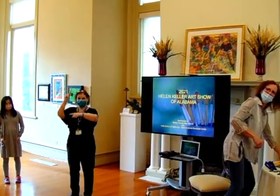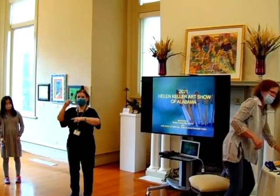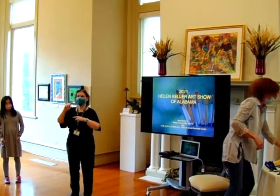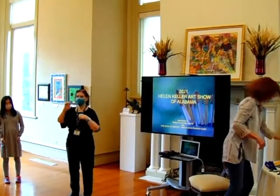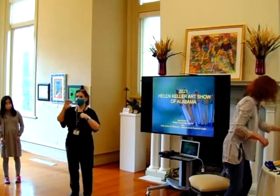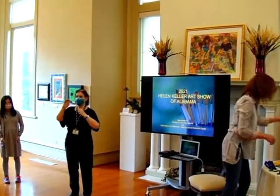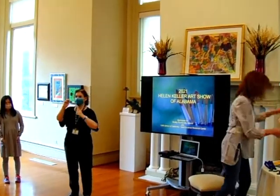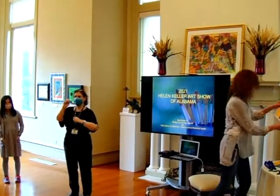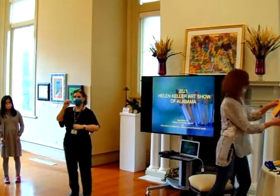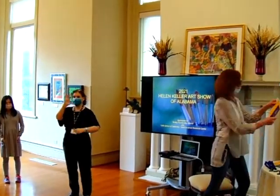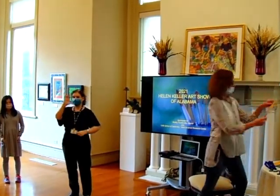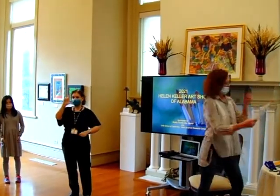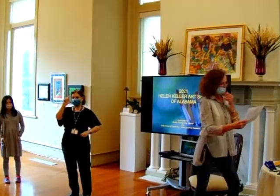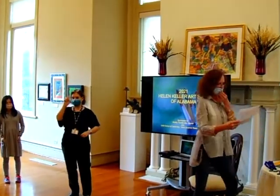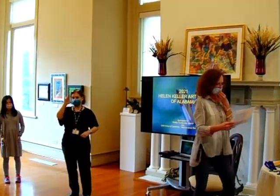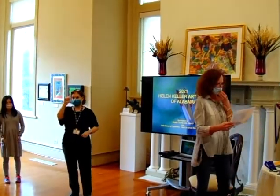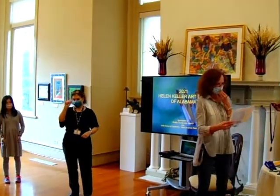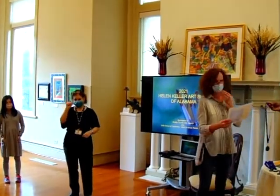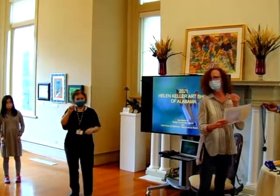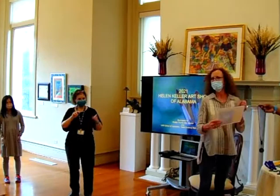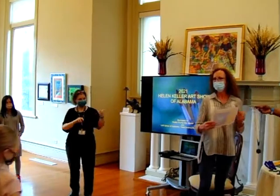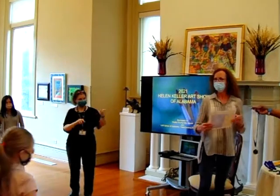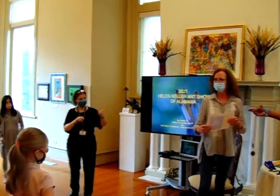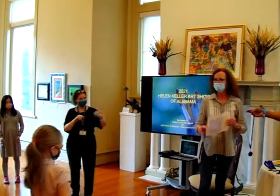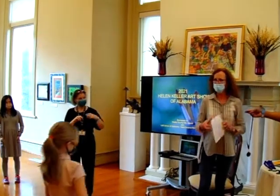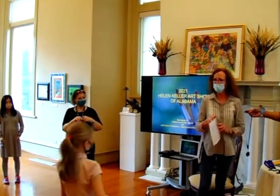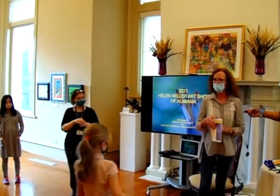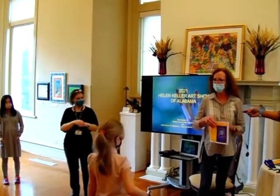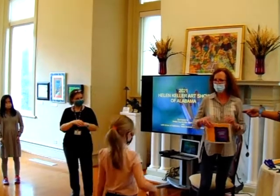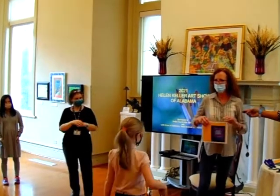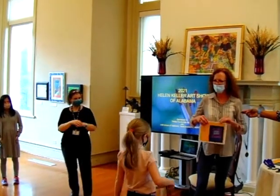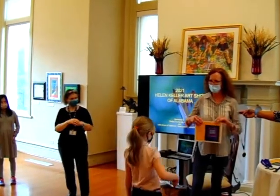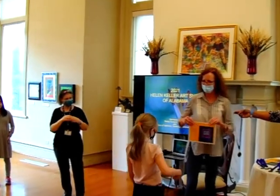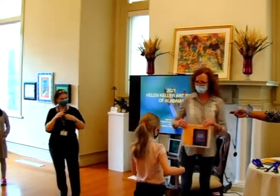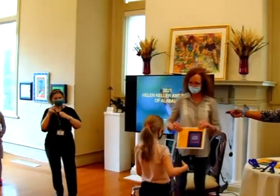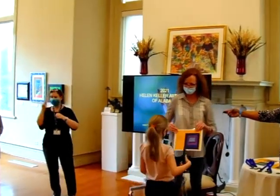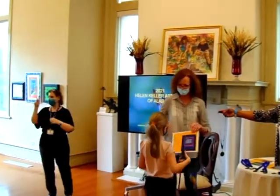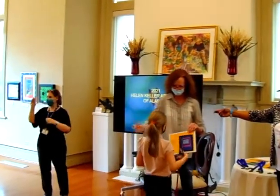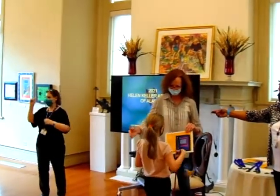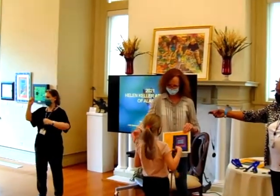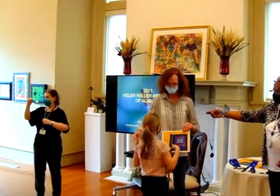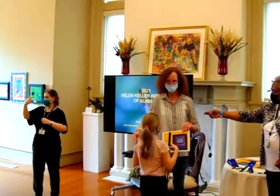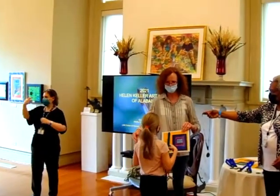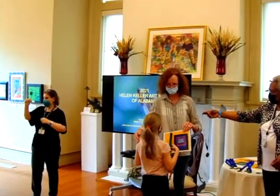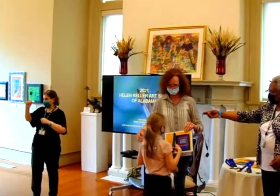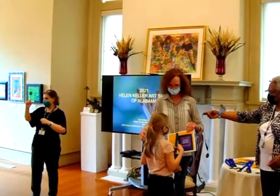Clara. We'll start with Miss Clara for the conga line.